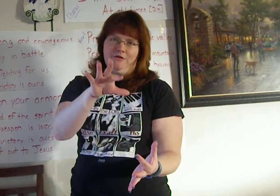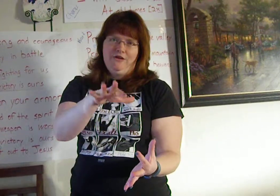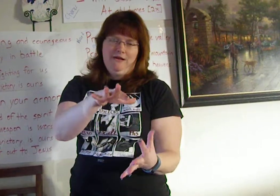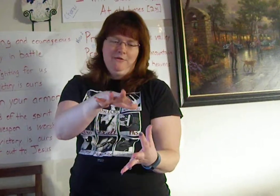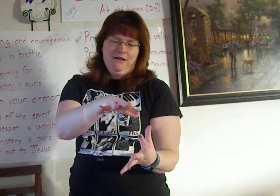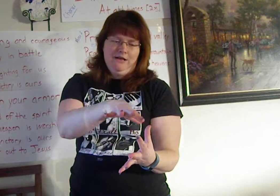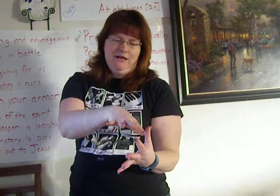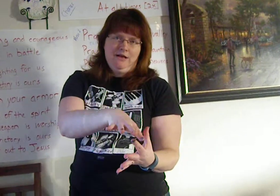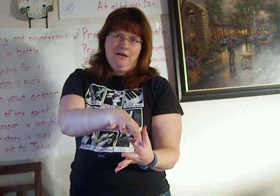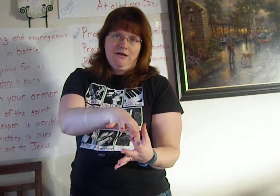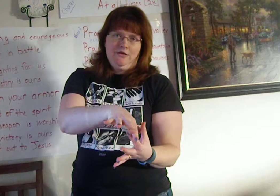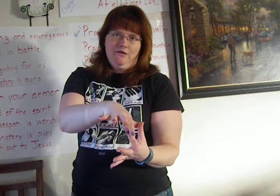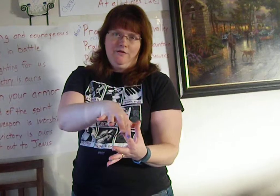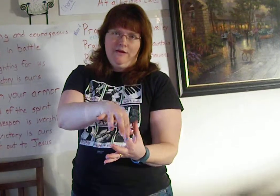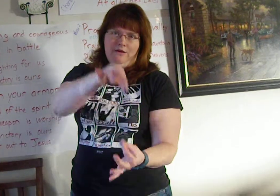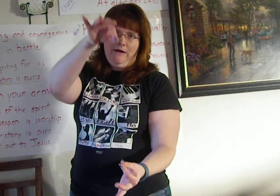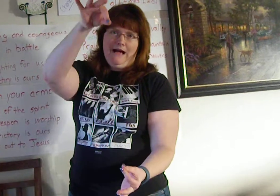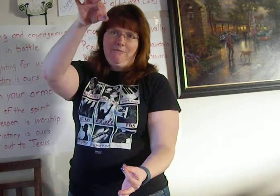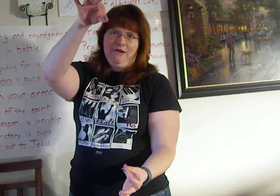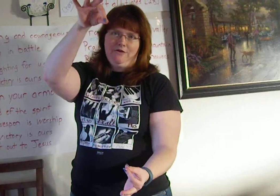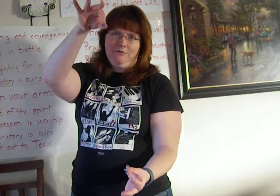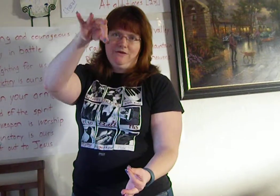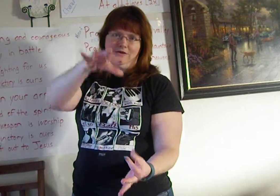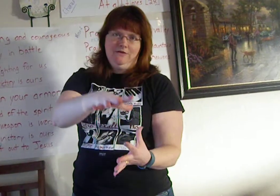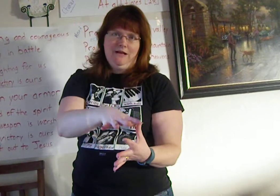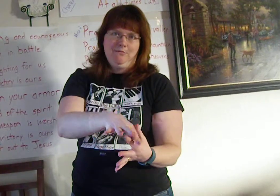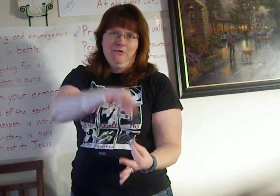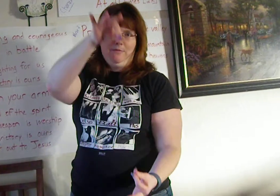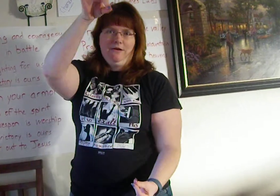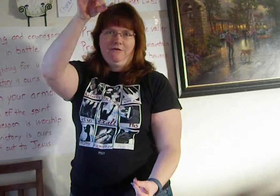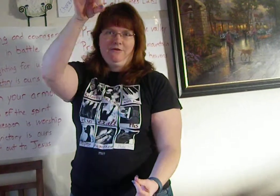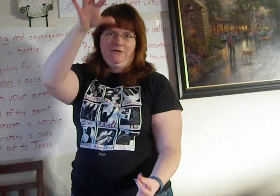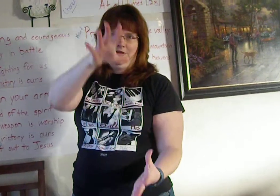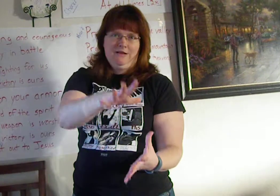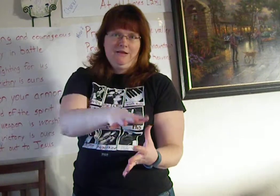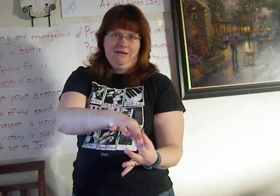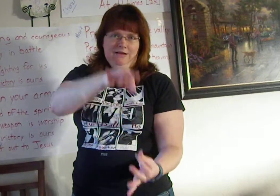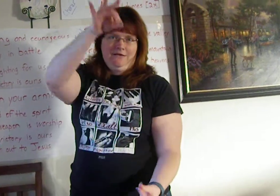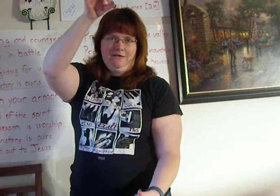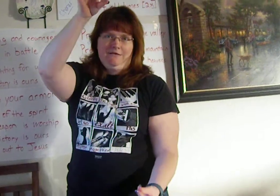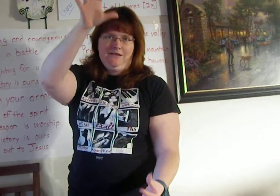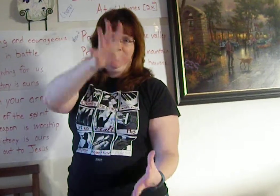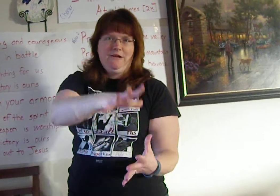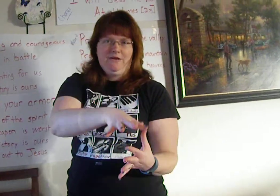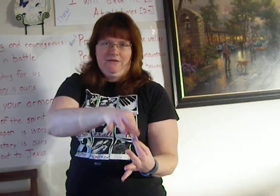your thumb, they grab the other ones and pull apart. Spirit.